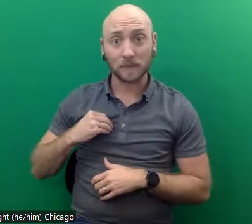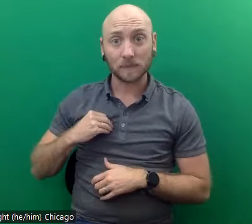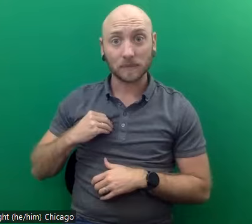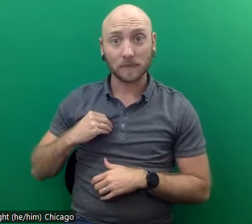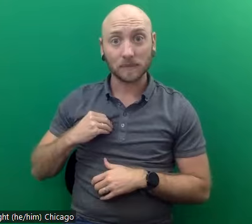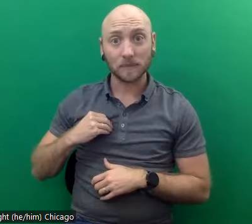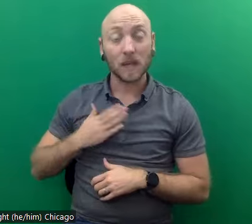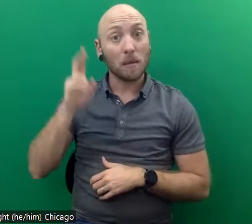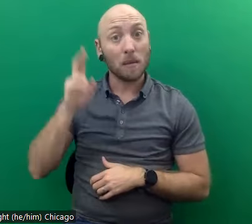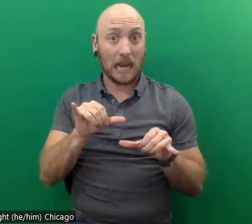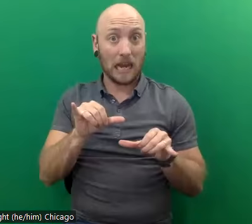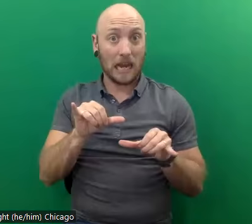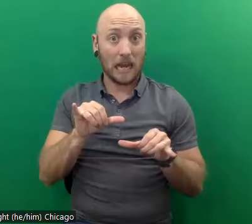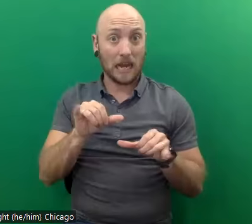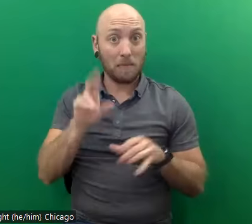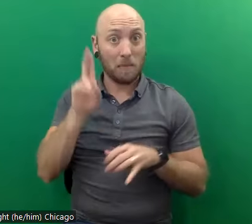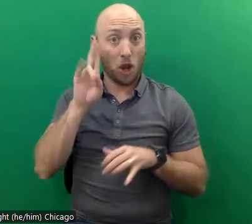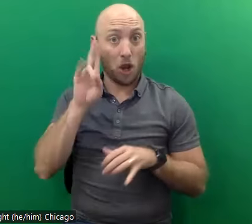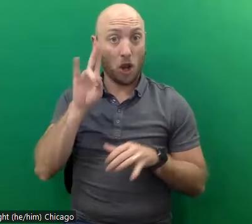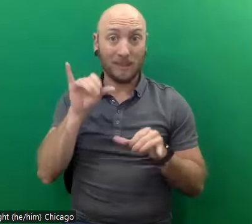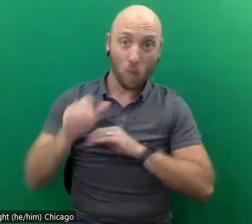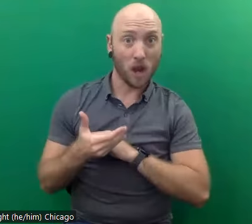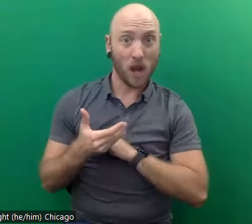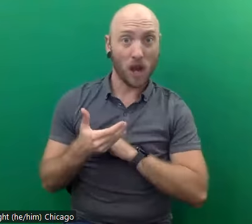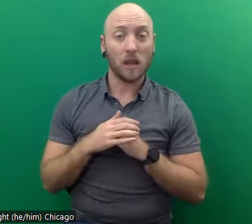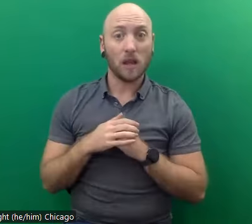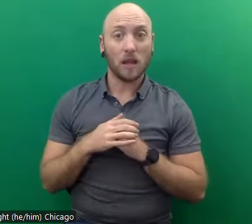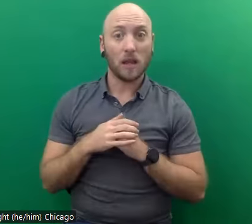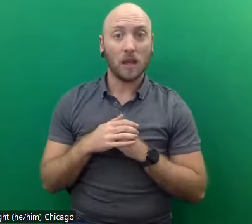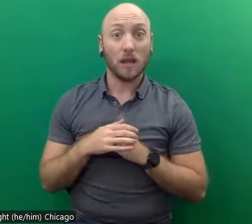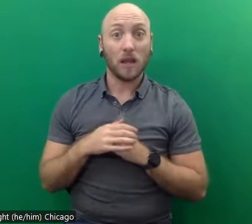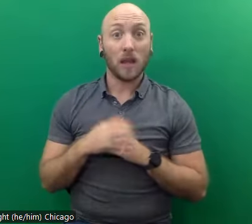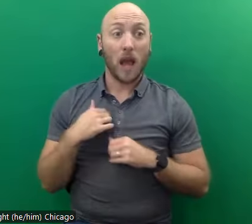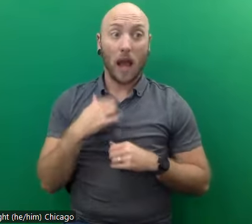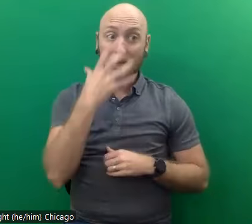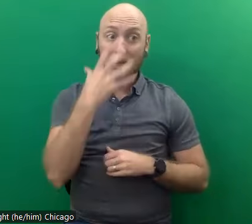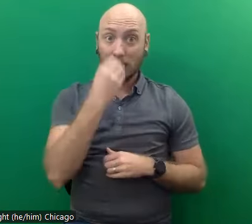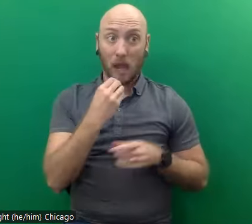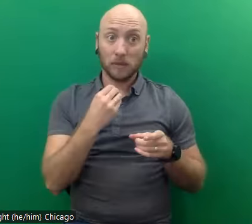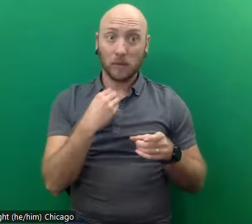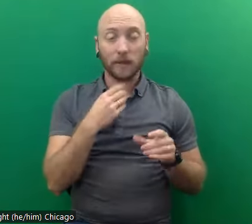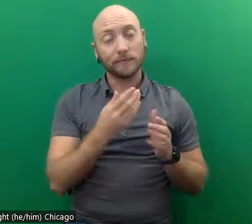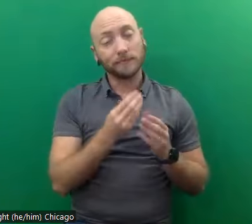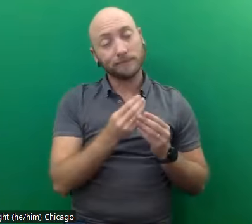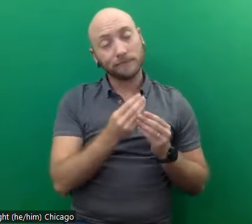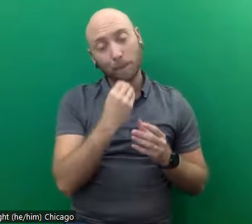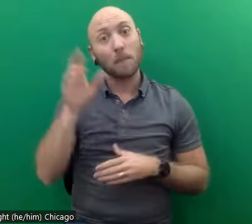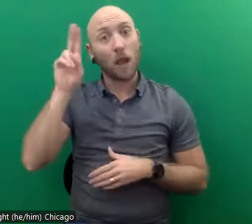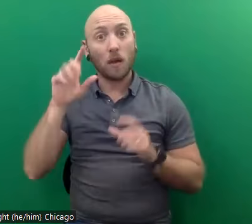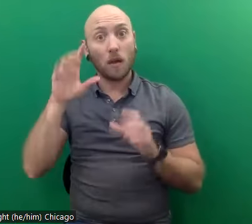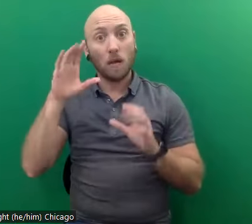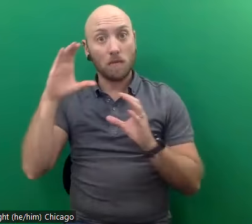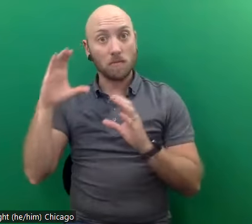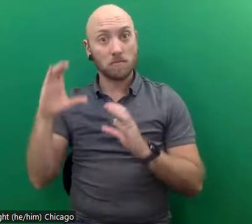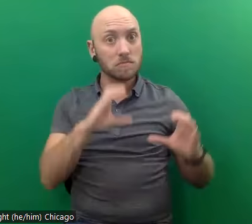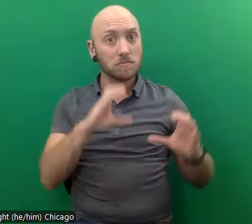night. He stayed up while I slept just so he knew I didn't leave the house. And that next morning, he took